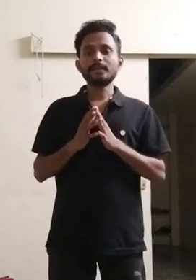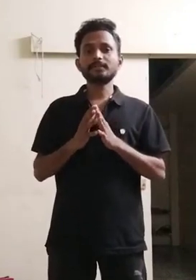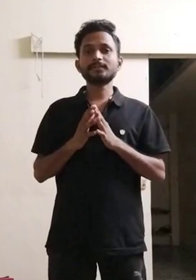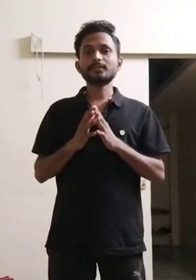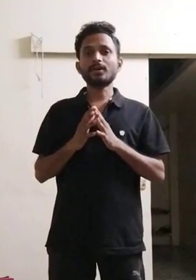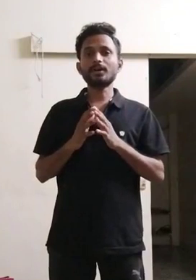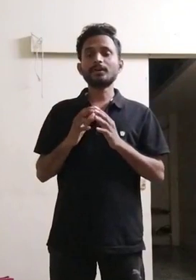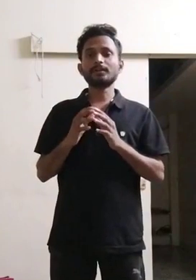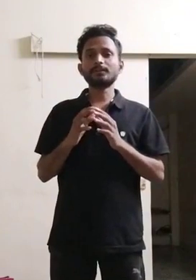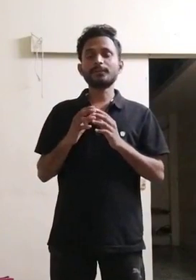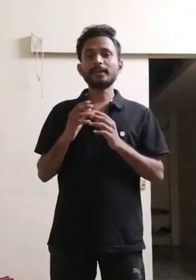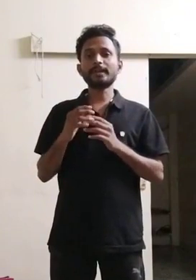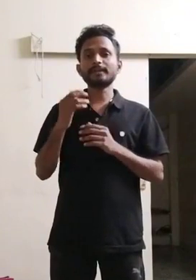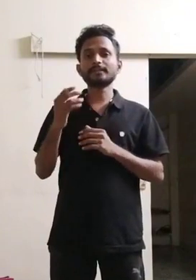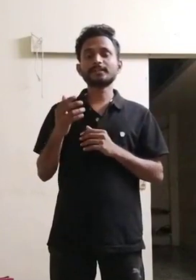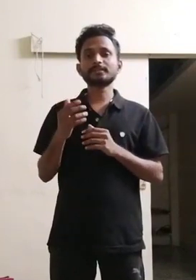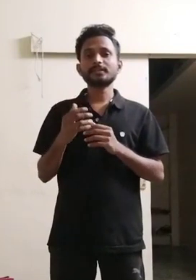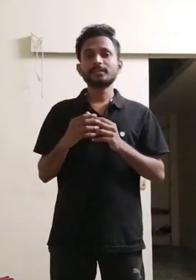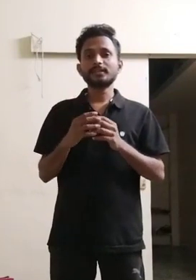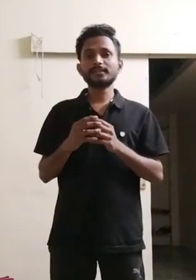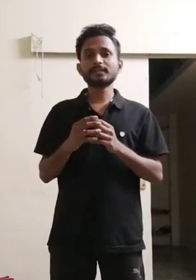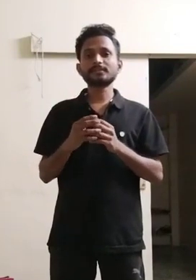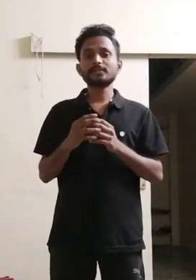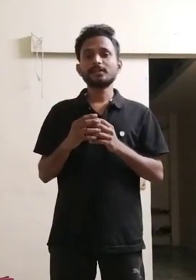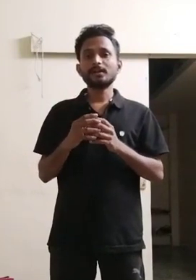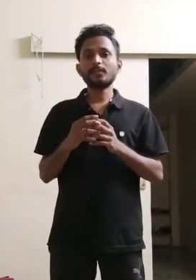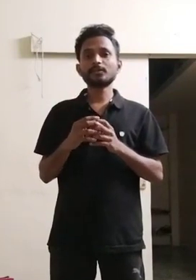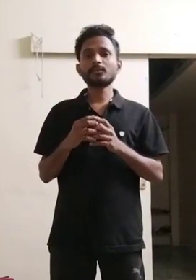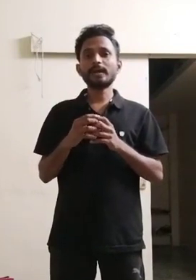This is all point are discussed